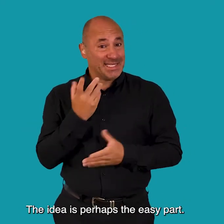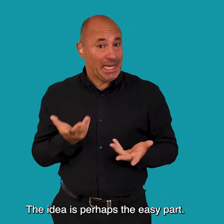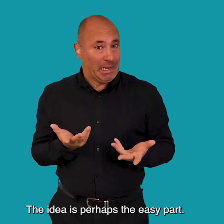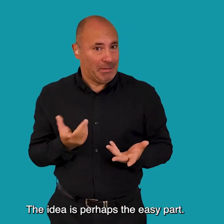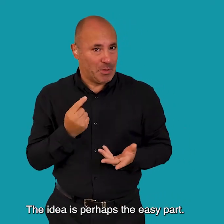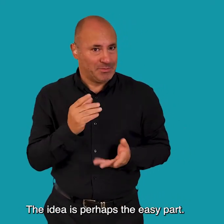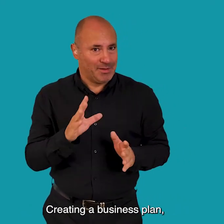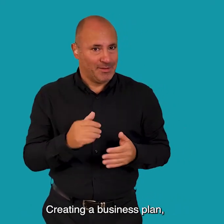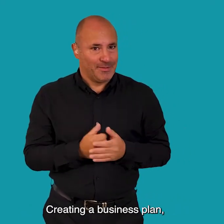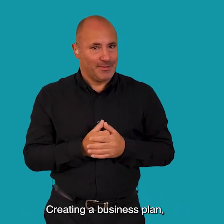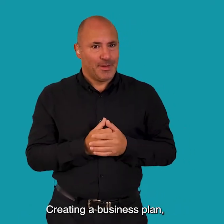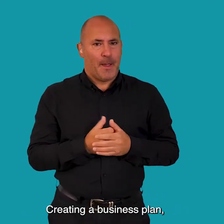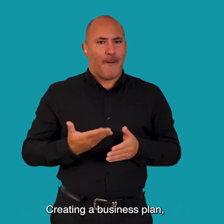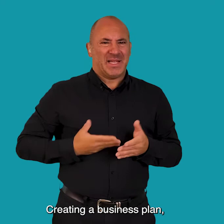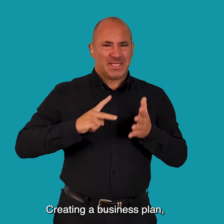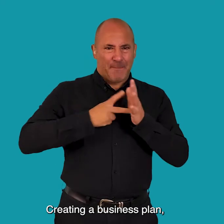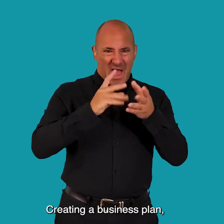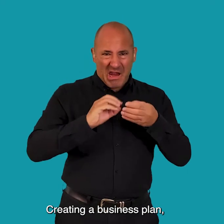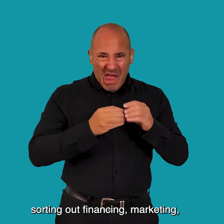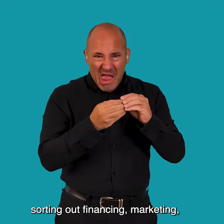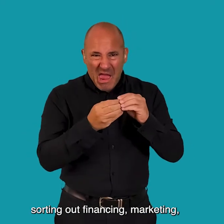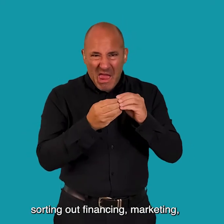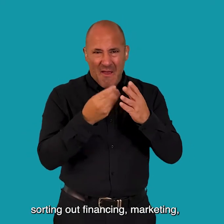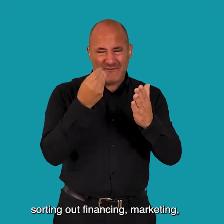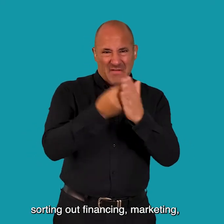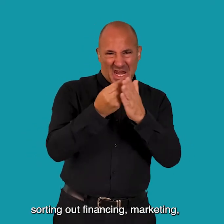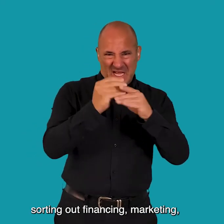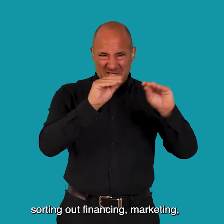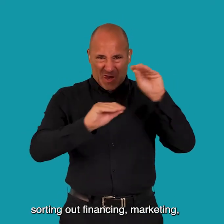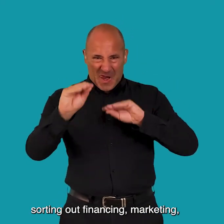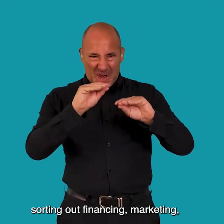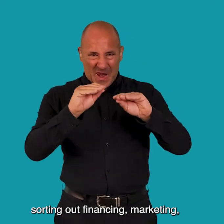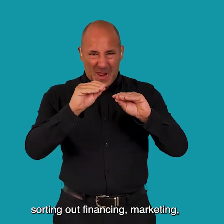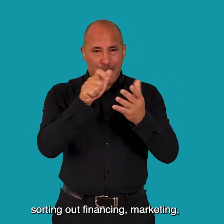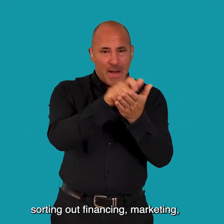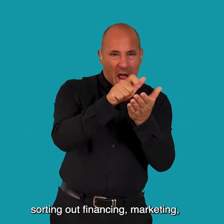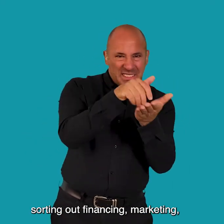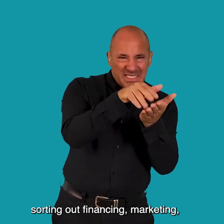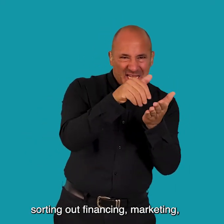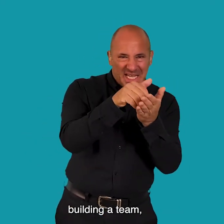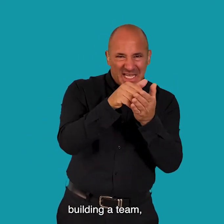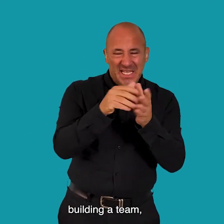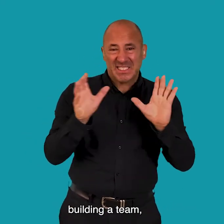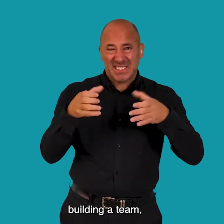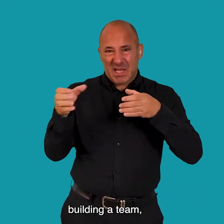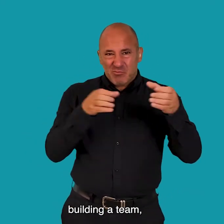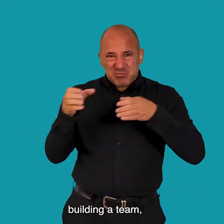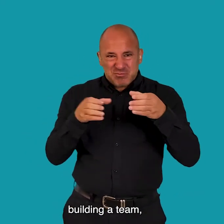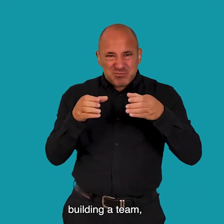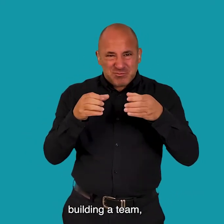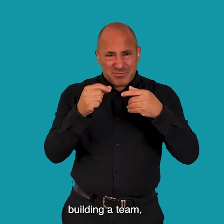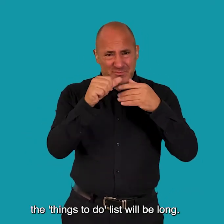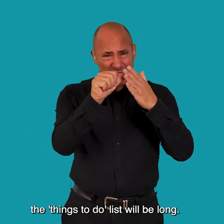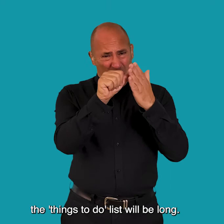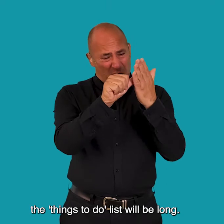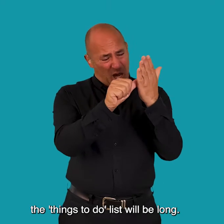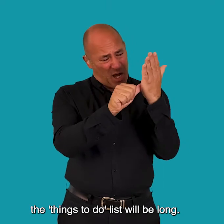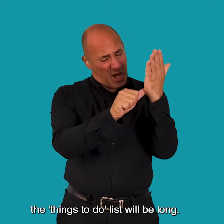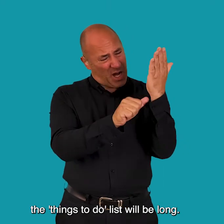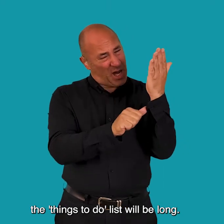part, creating a business plan, sorting out financing, marketing, building a team. The things to do list will